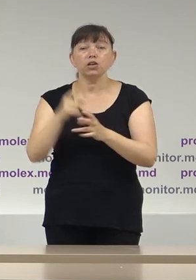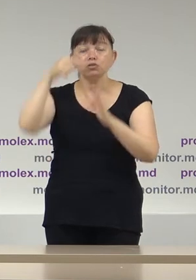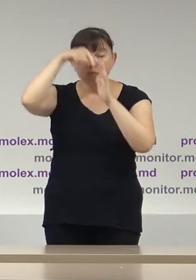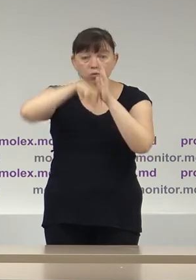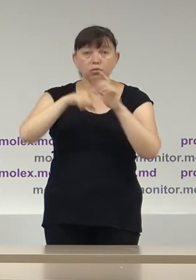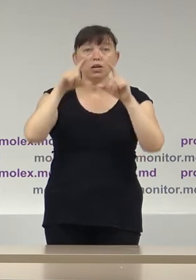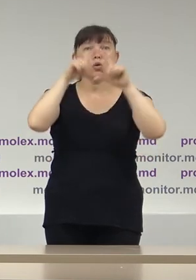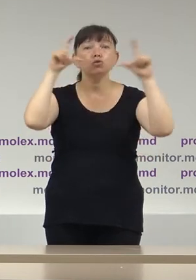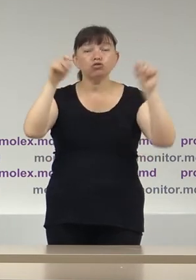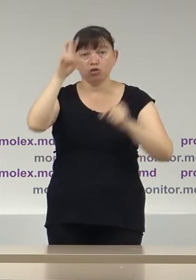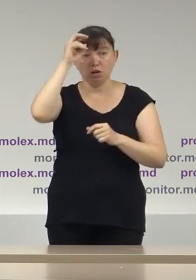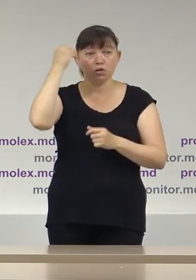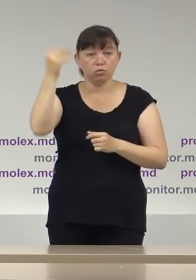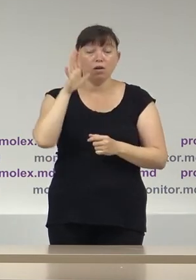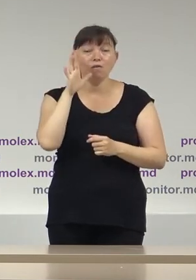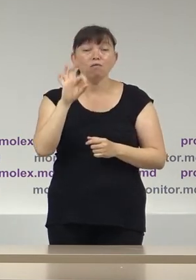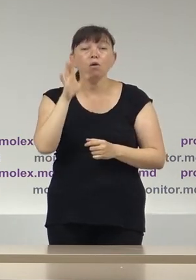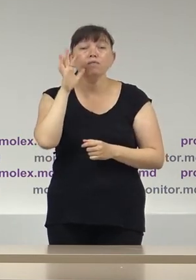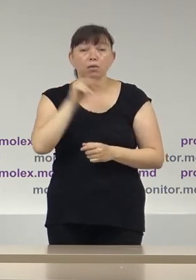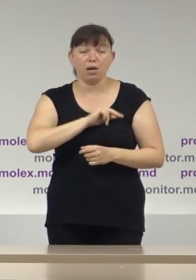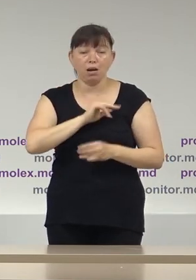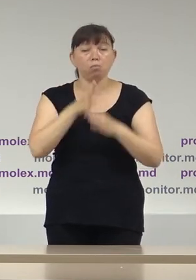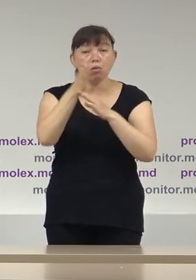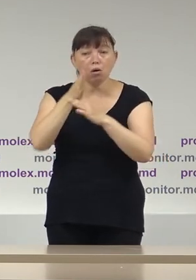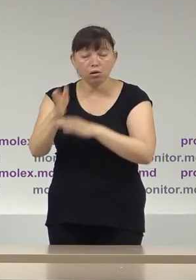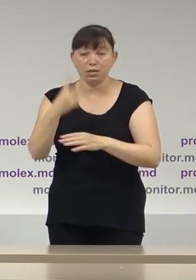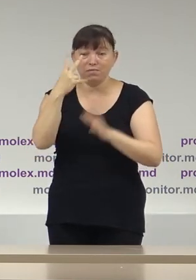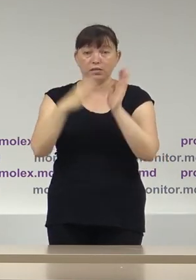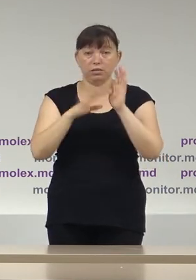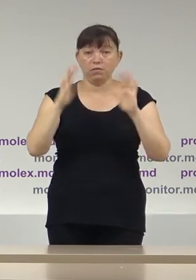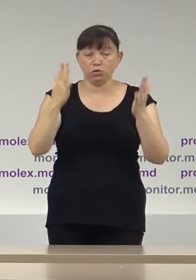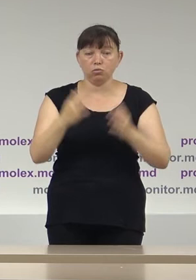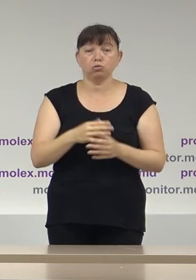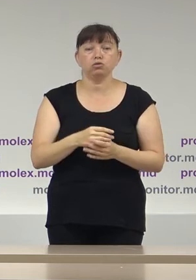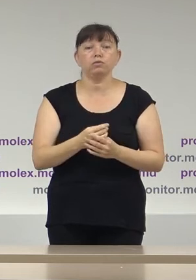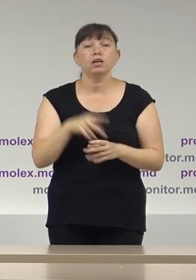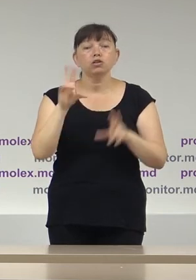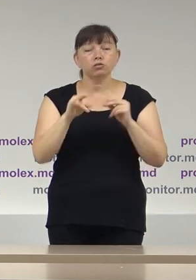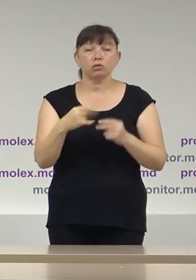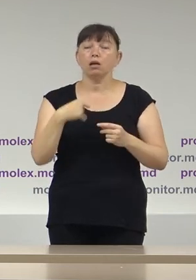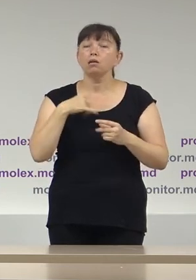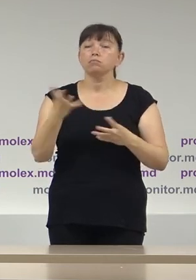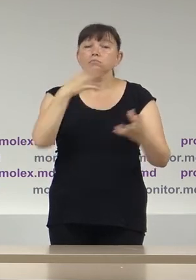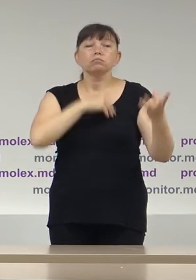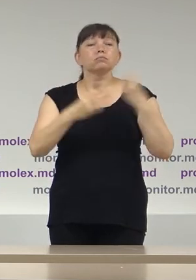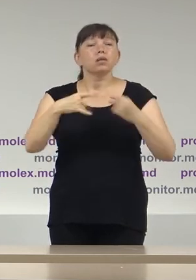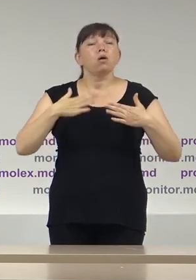resources. So it is about organizing electoral meetings in state institutions during the working hours, 29